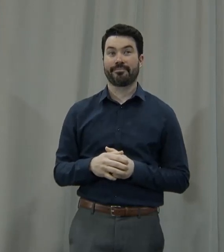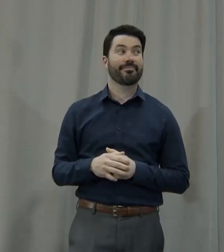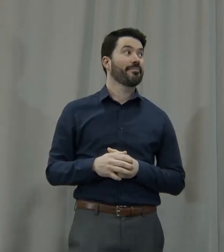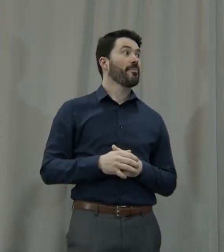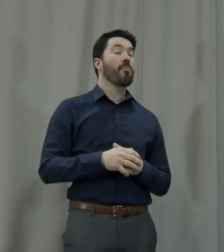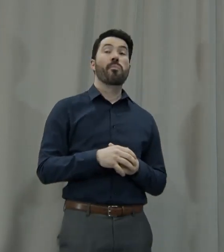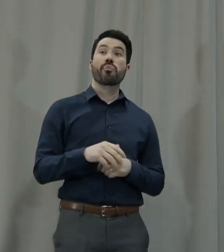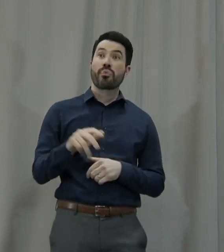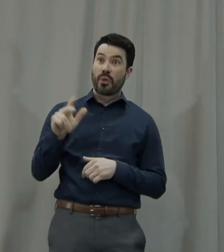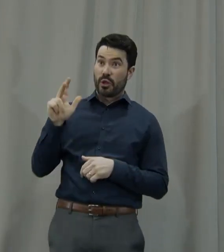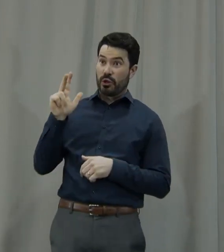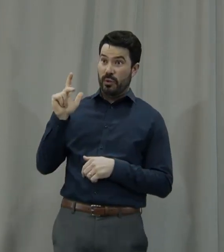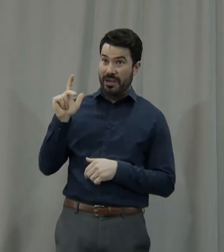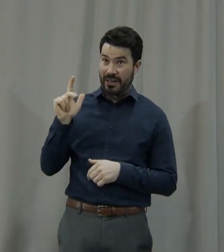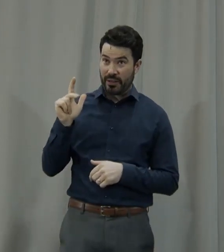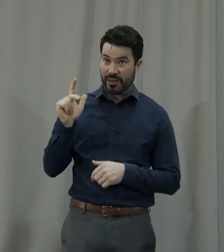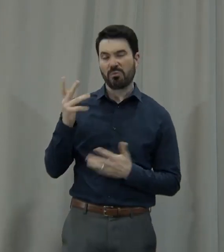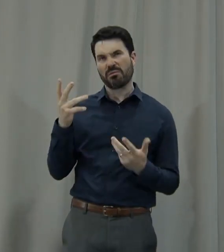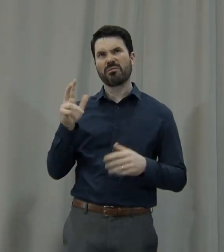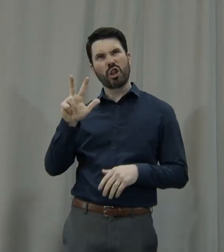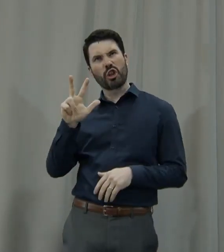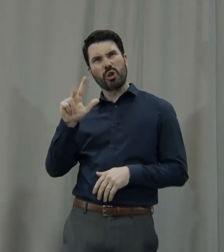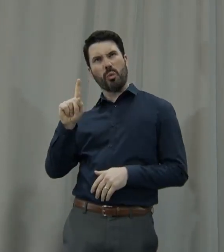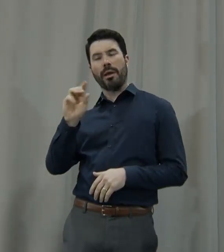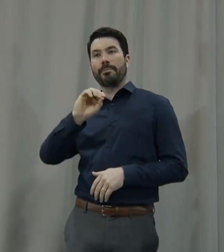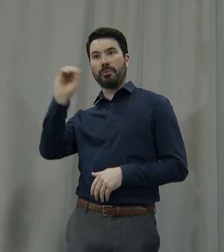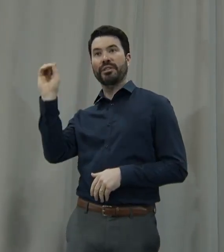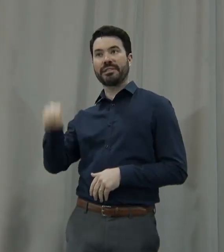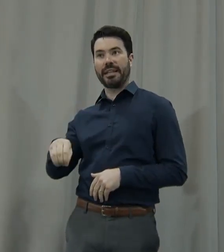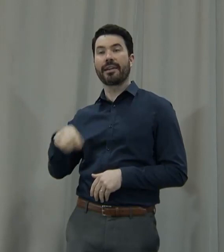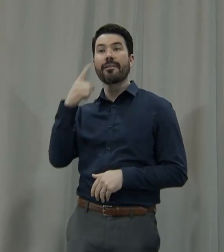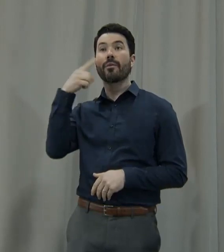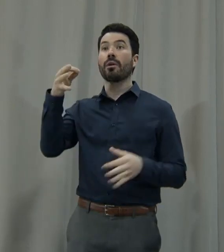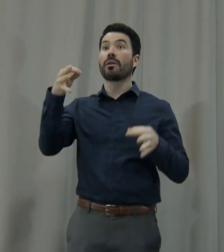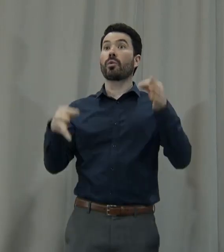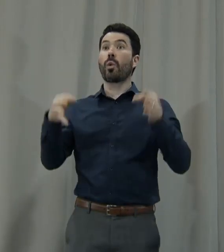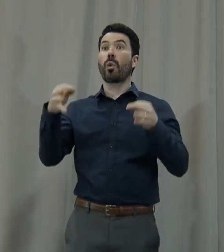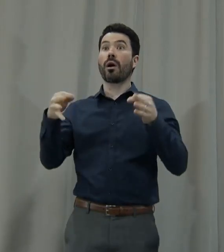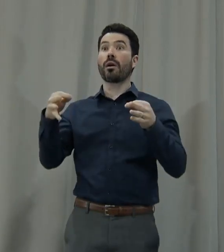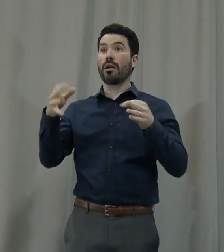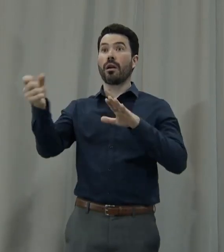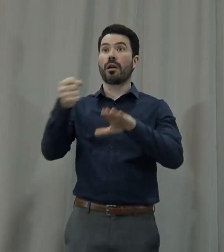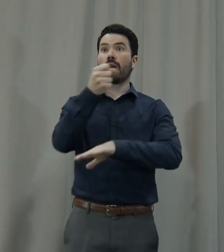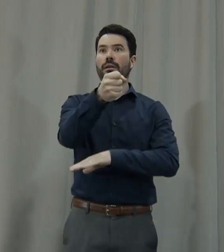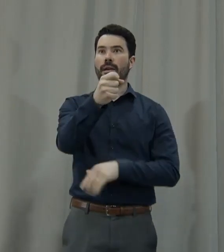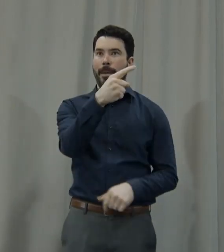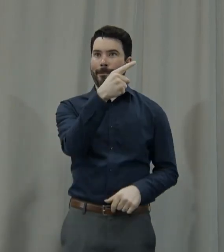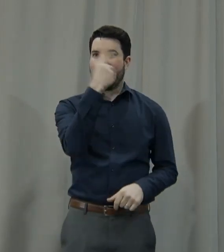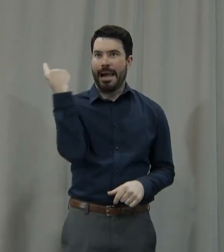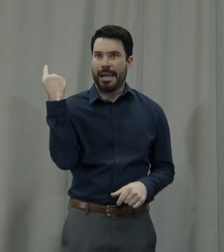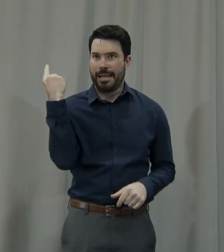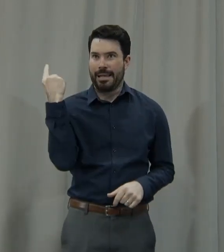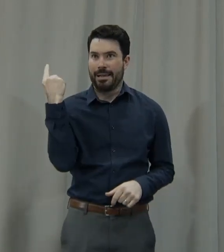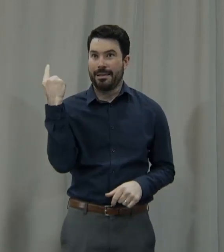23 or 31% of judicial appointees are Black, including the